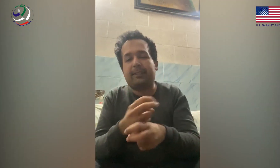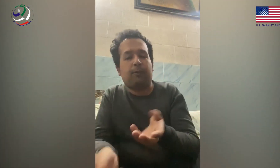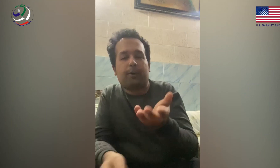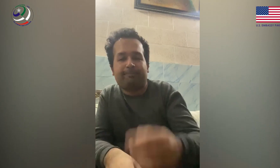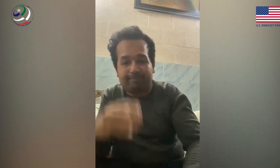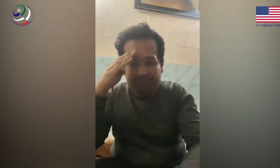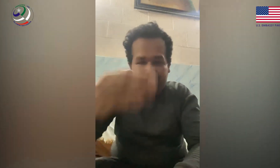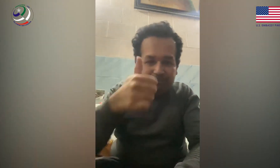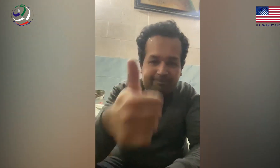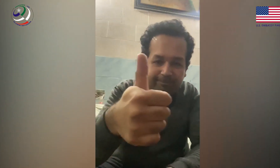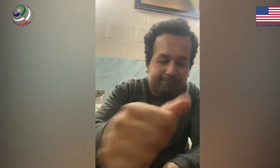was really hard and took long.